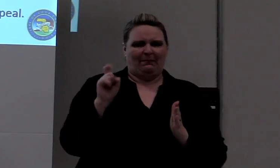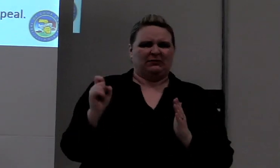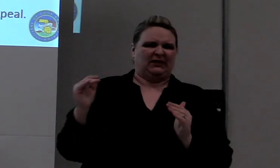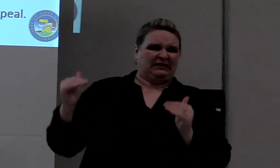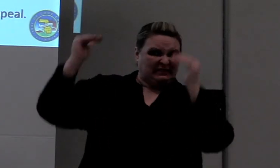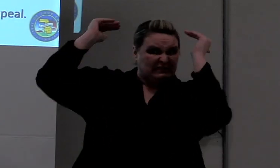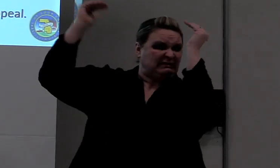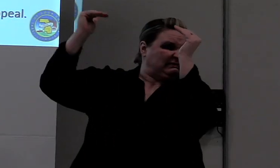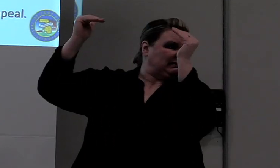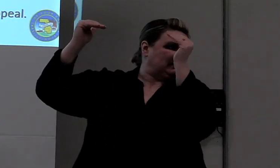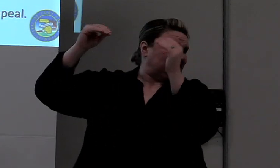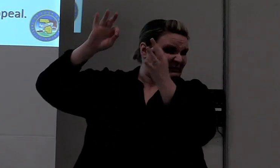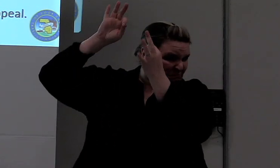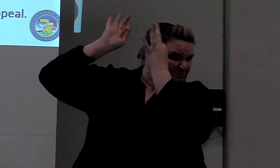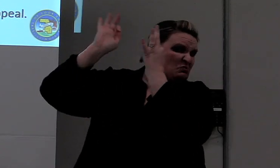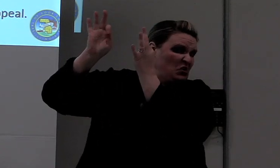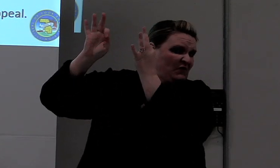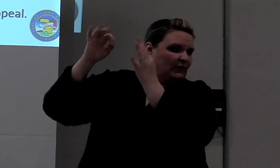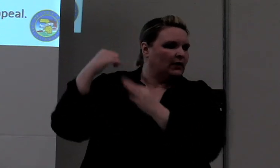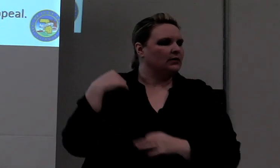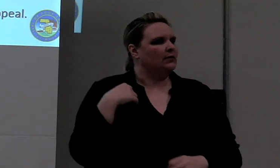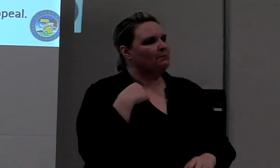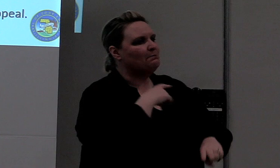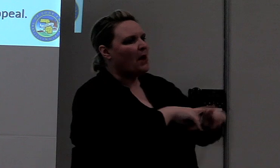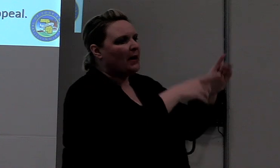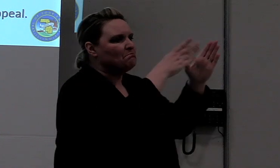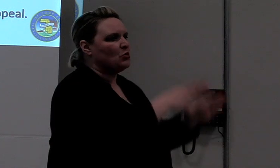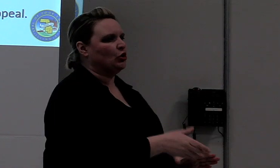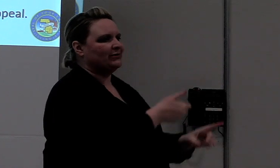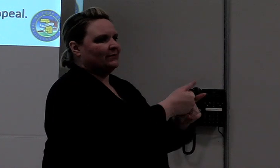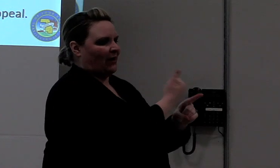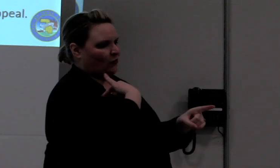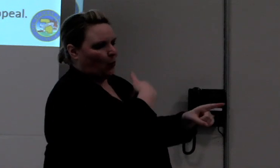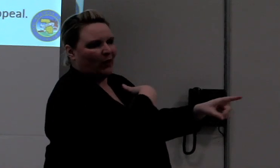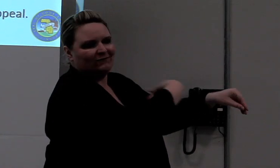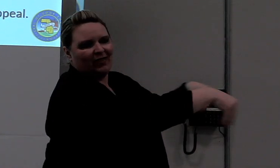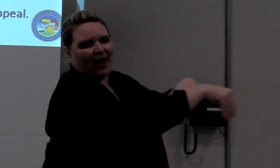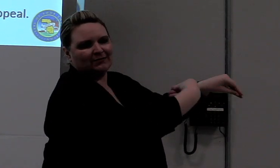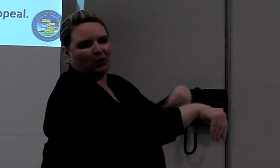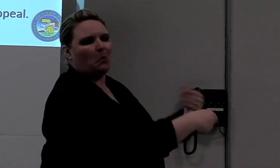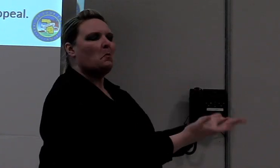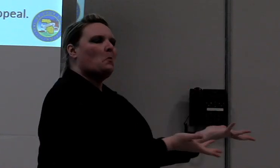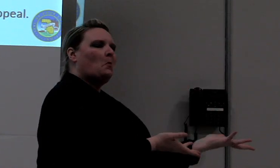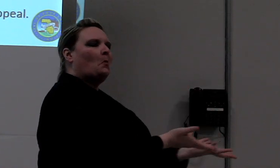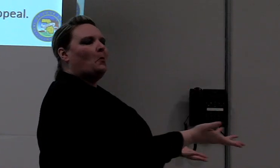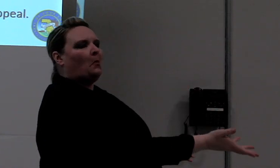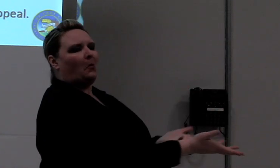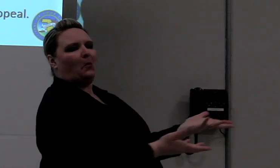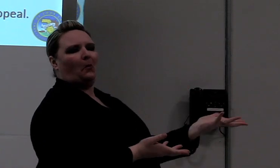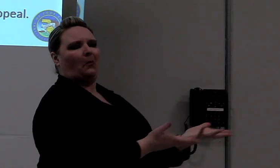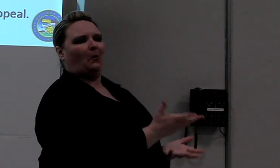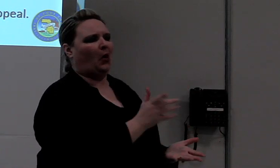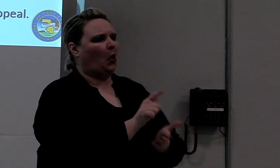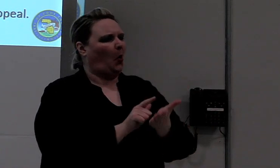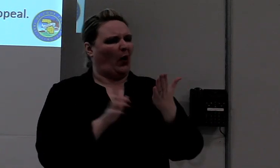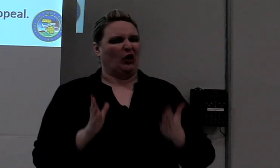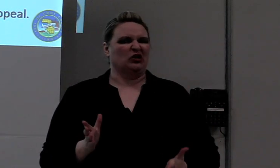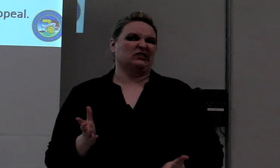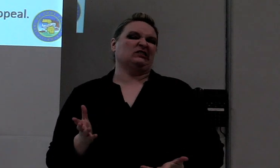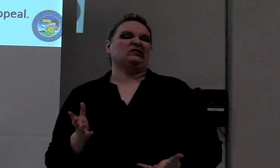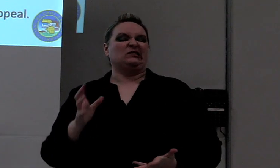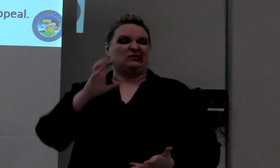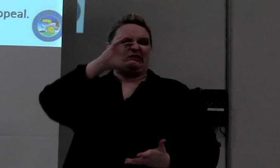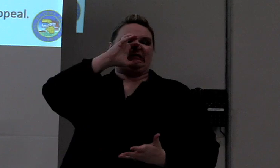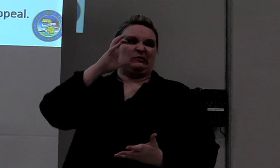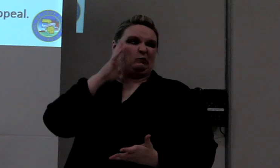accuracy, where we give some latitude to individual homeowners that file appeals. We will we'll follow up with phone